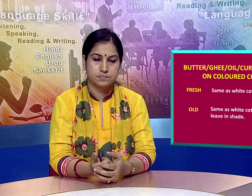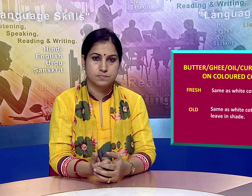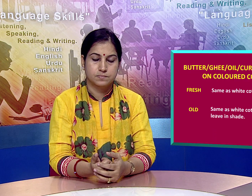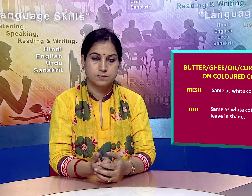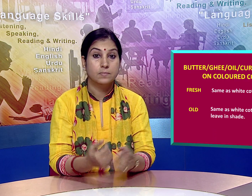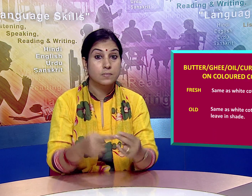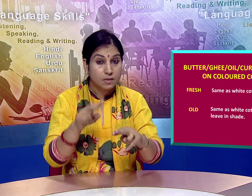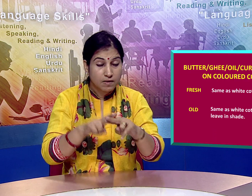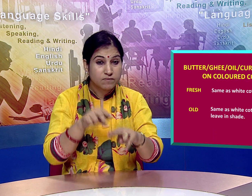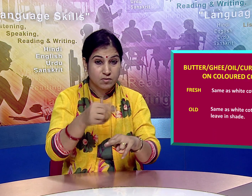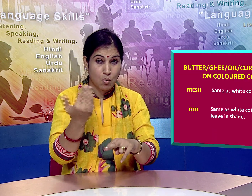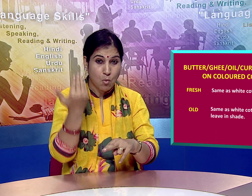And if the stain is old,